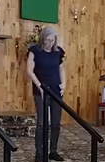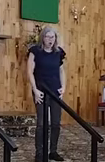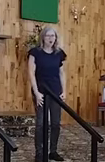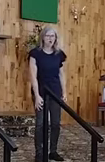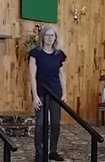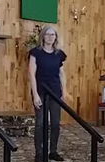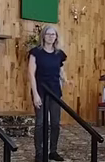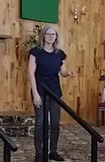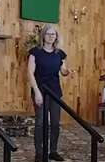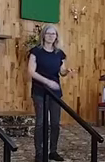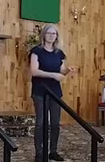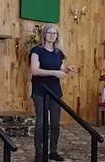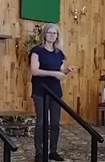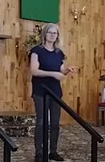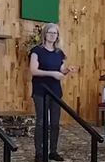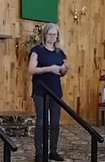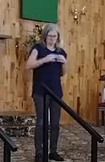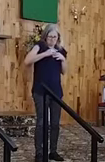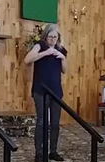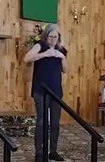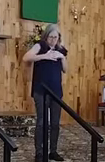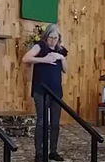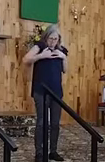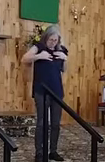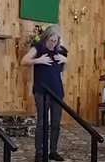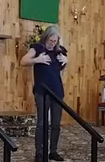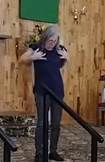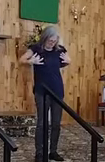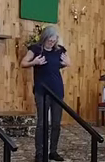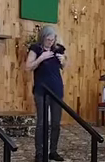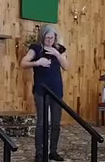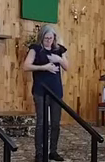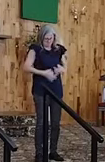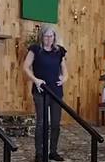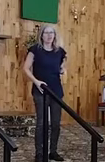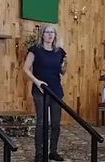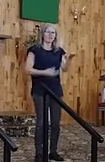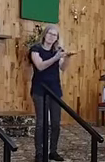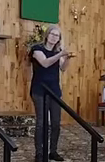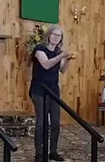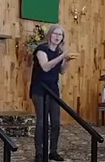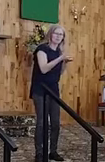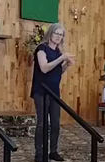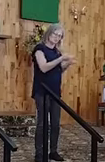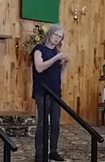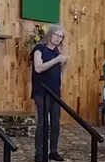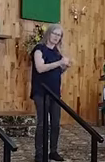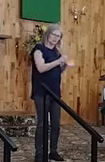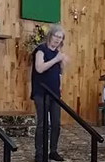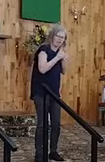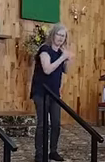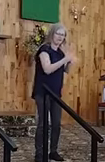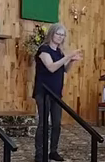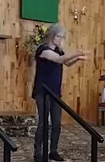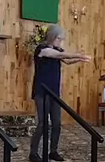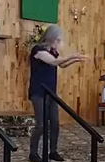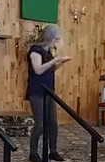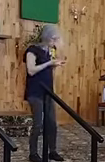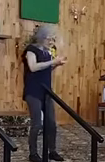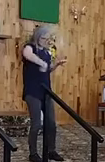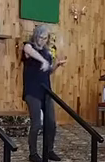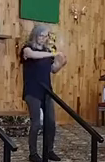suppurated sores, sores that were leaking and all over the place. And he tried to help him, and he brought him into the